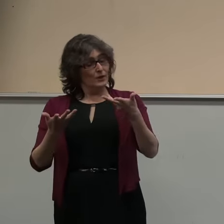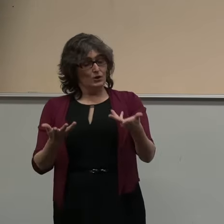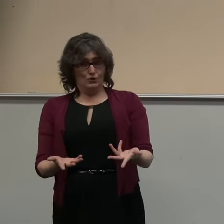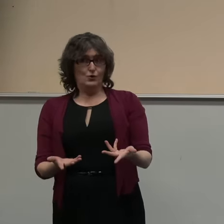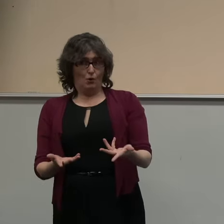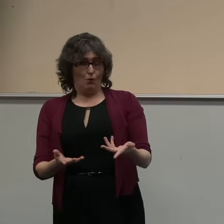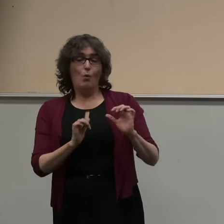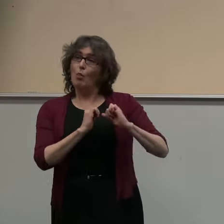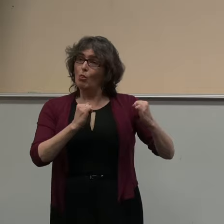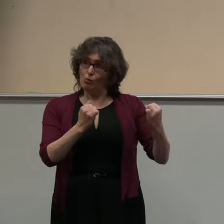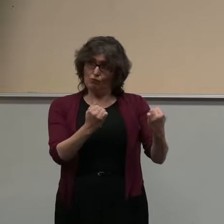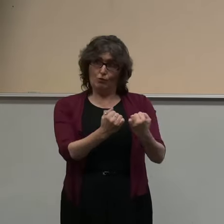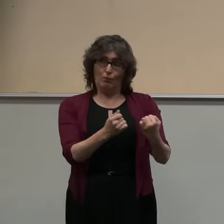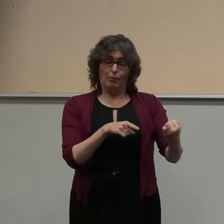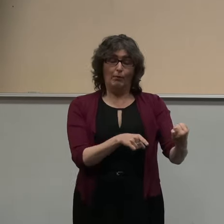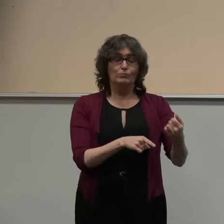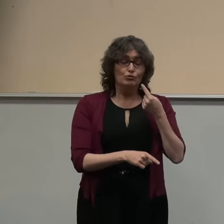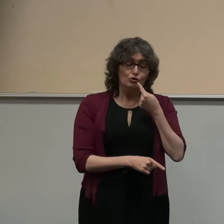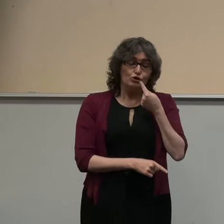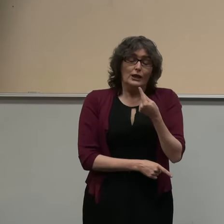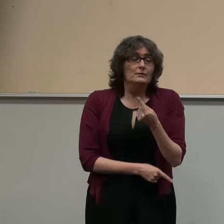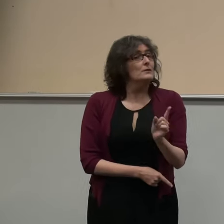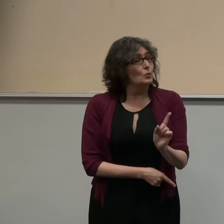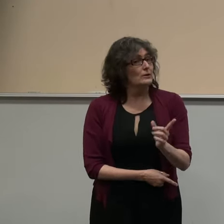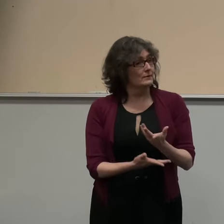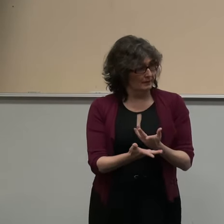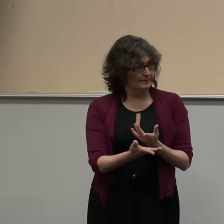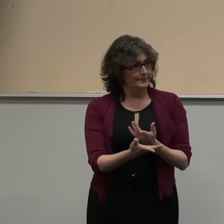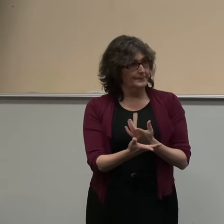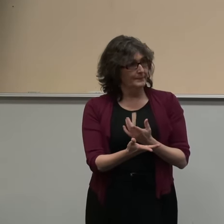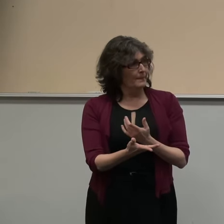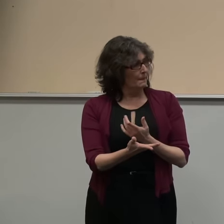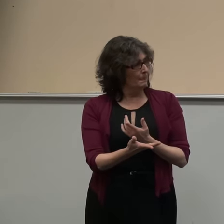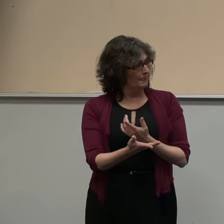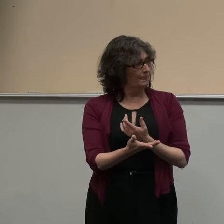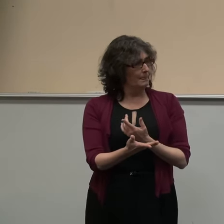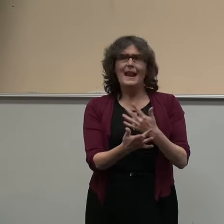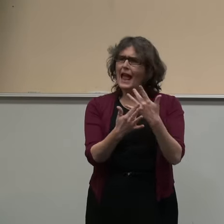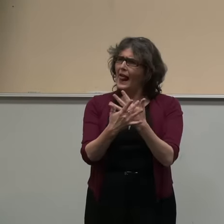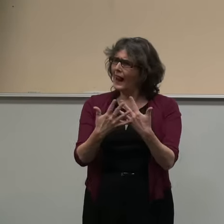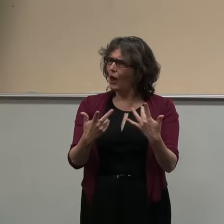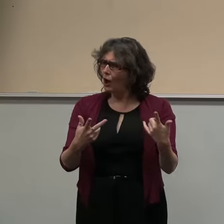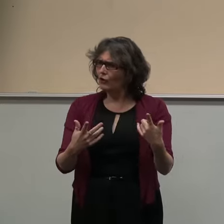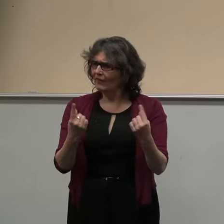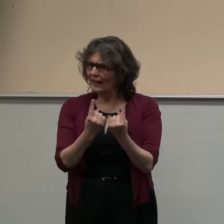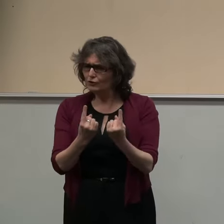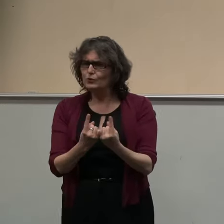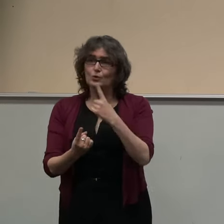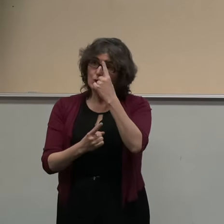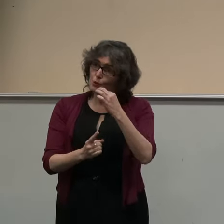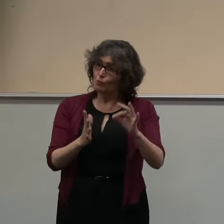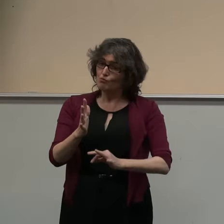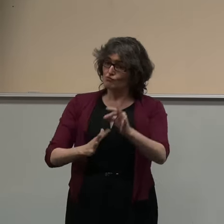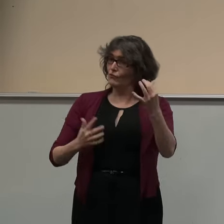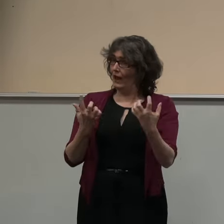what my group suggested was that a lot of those things could be improved by better training